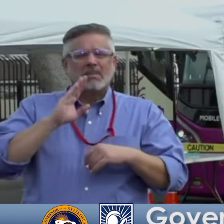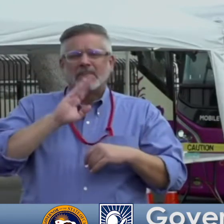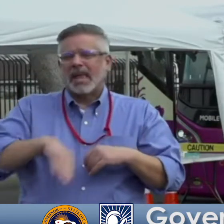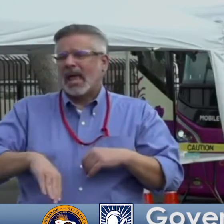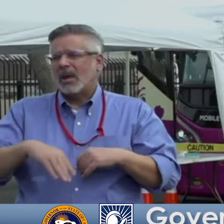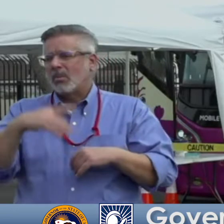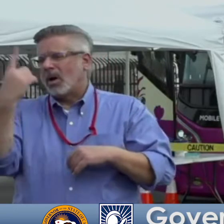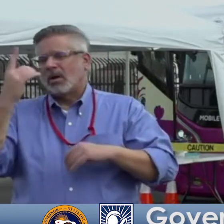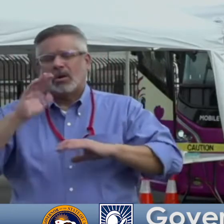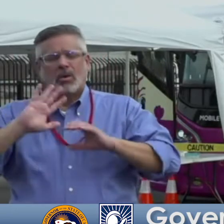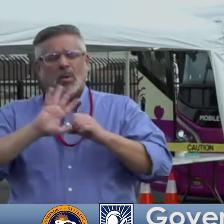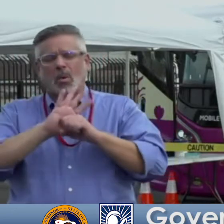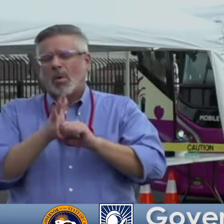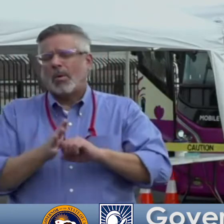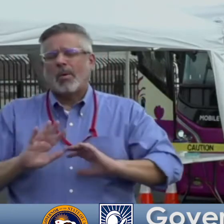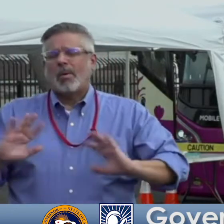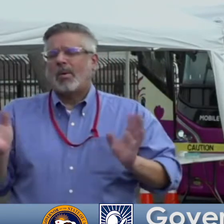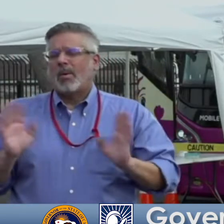No,